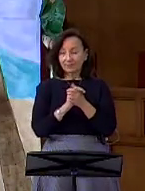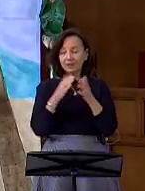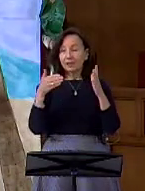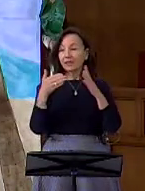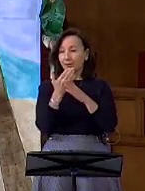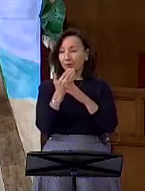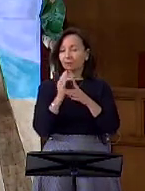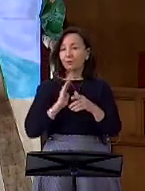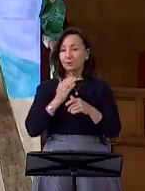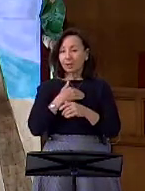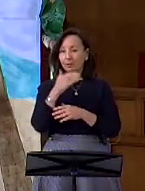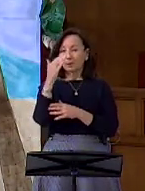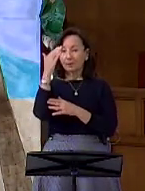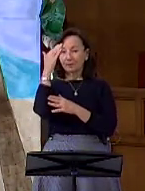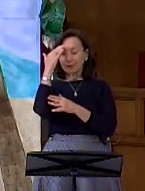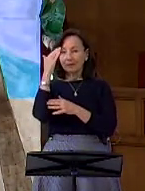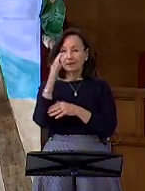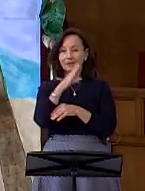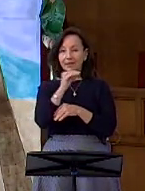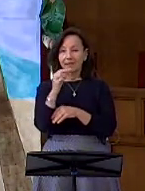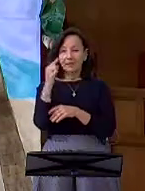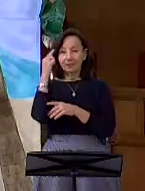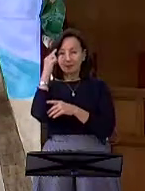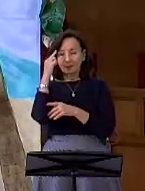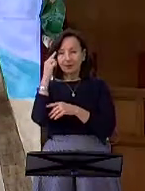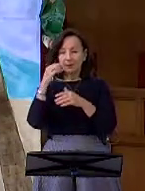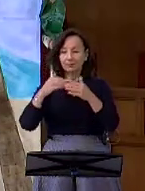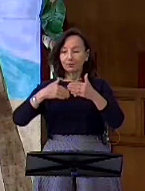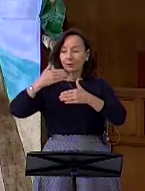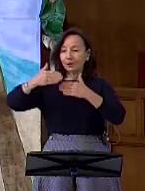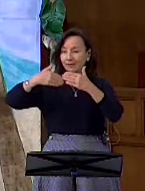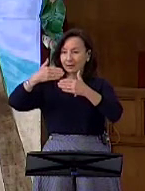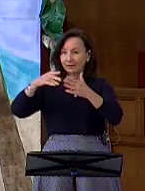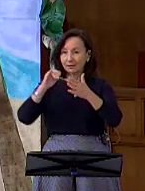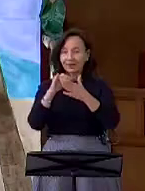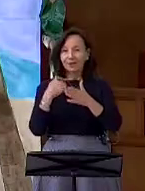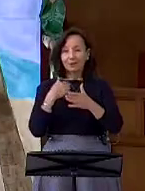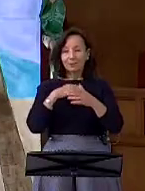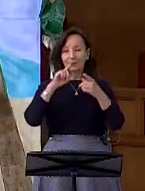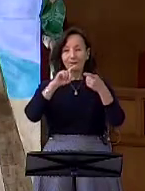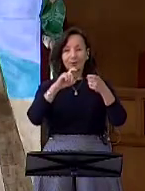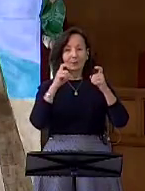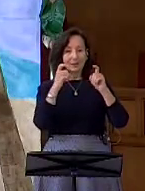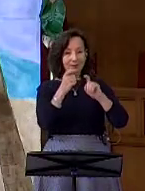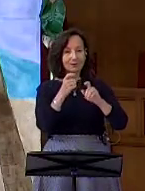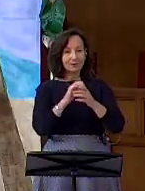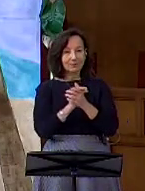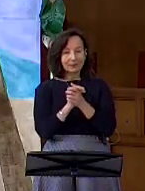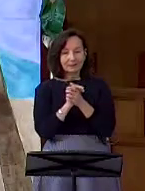our mind and through our thought processes that we are transformed,